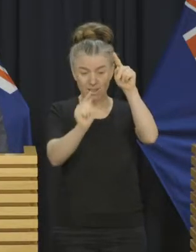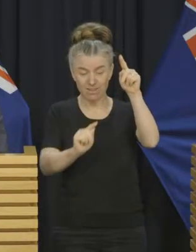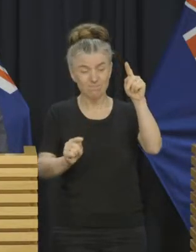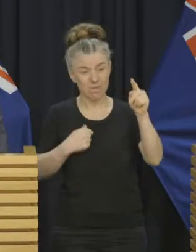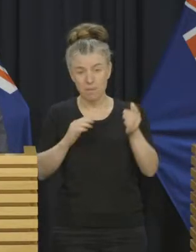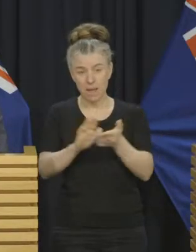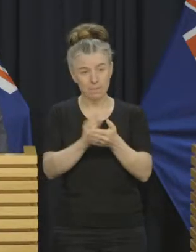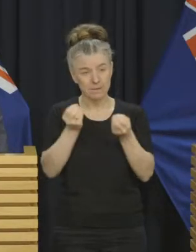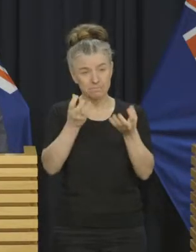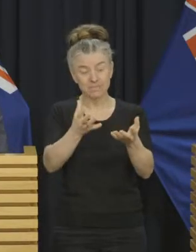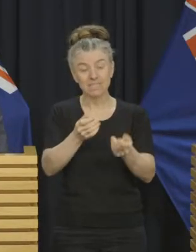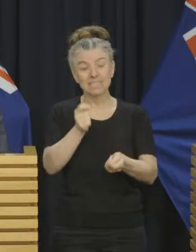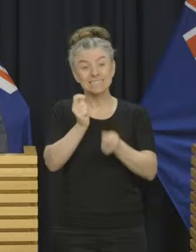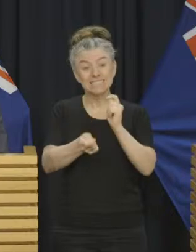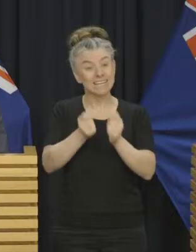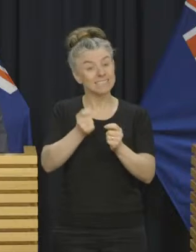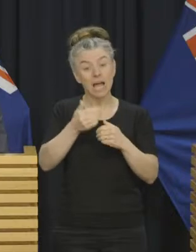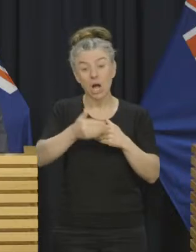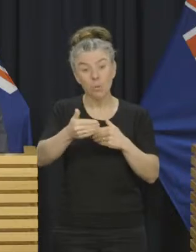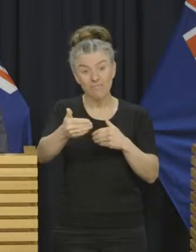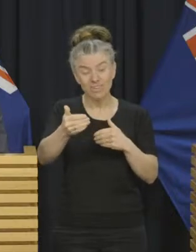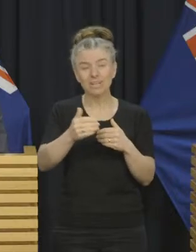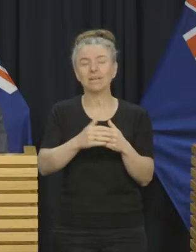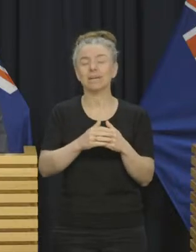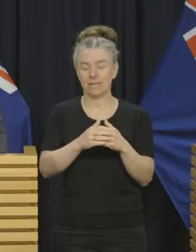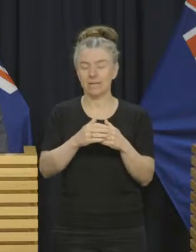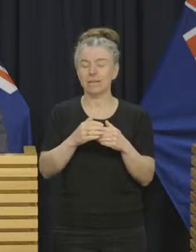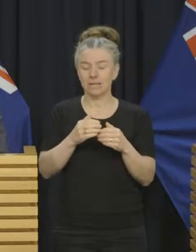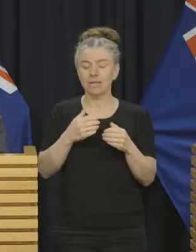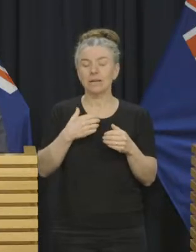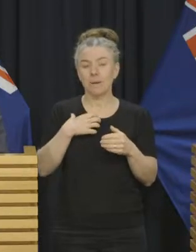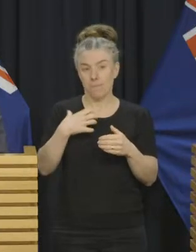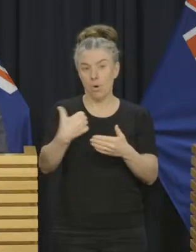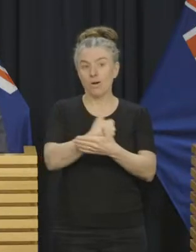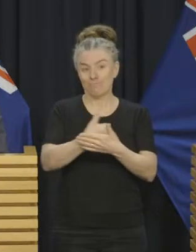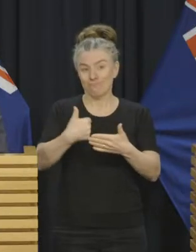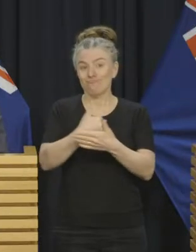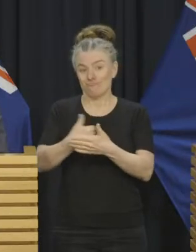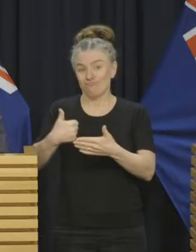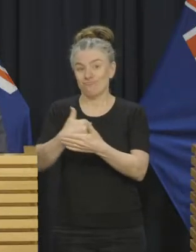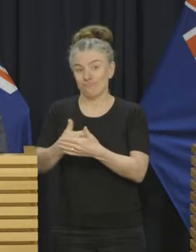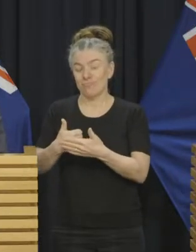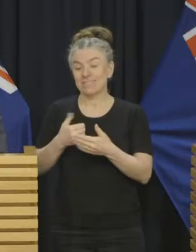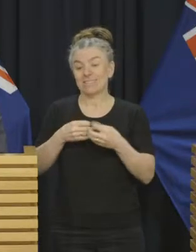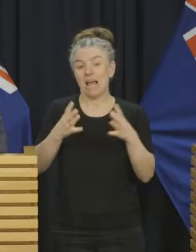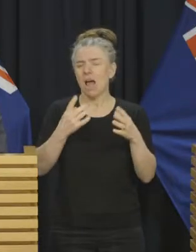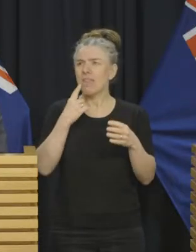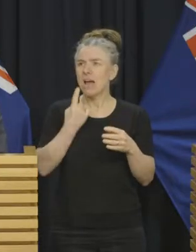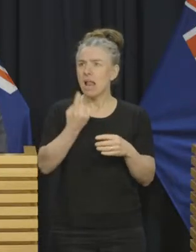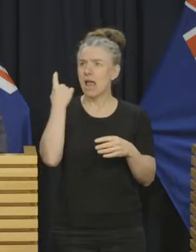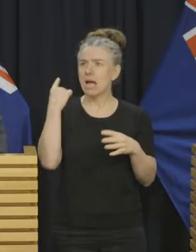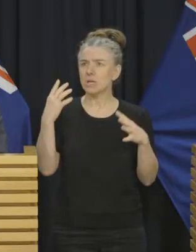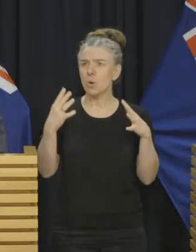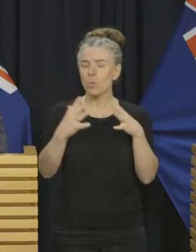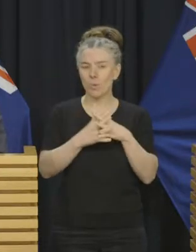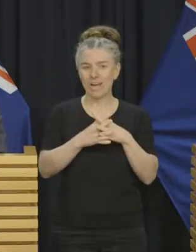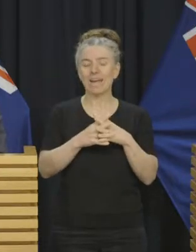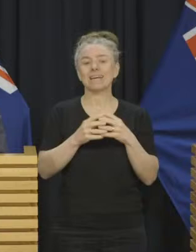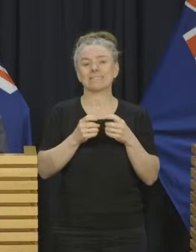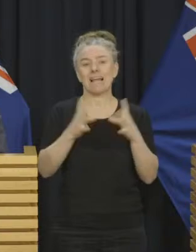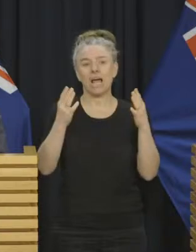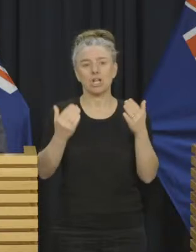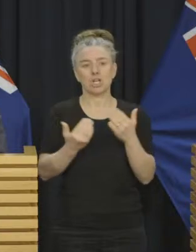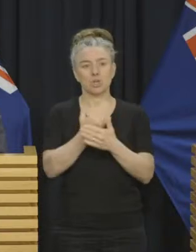facilities. The testing regime is starting to ramp up for those people. As of last week, I think that the testing